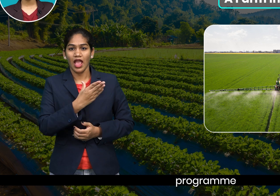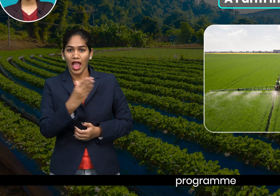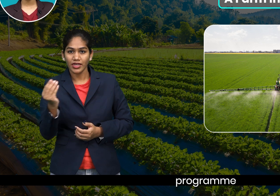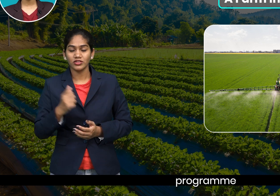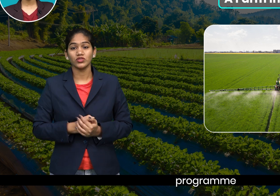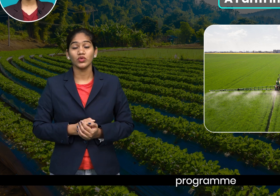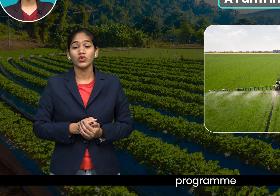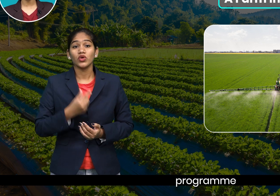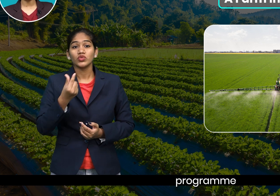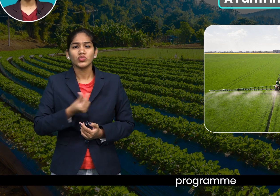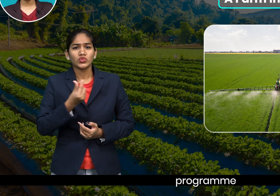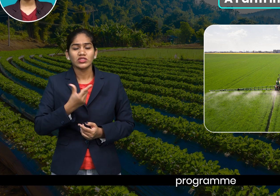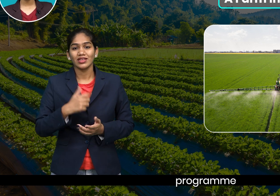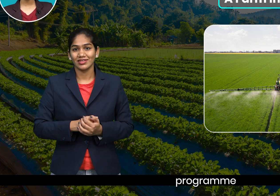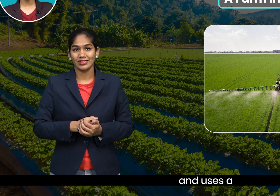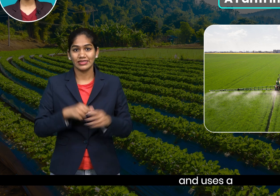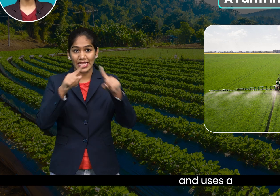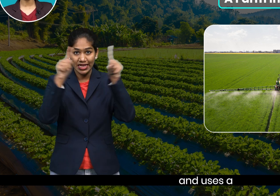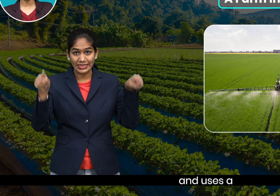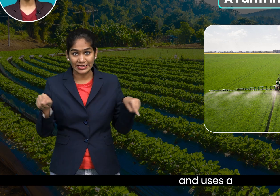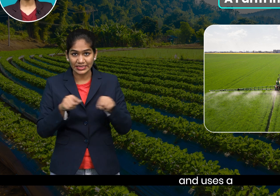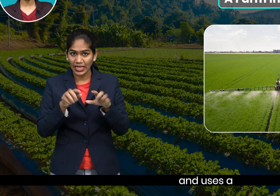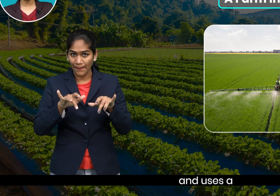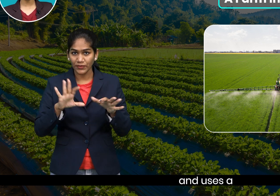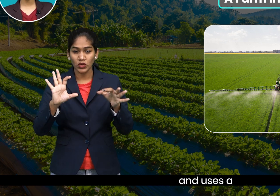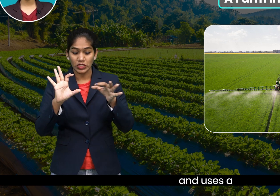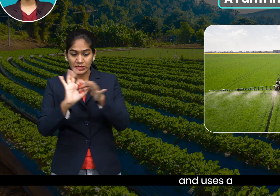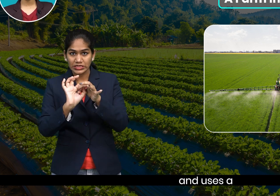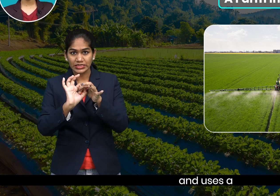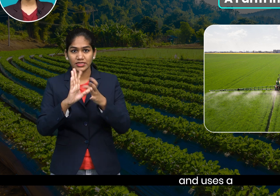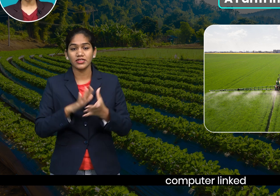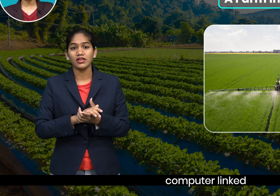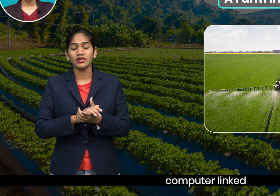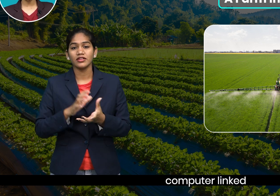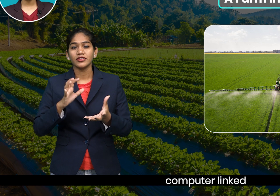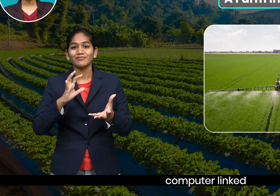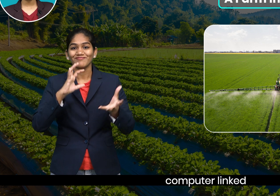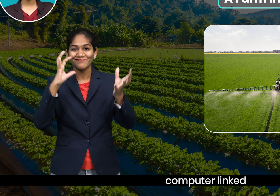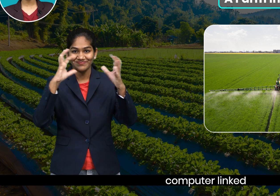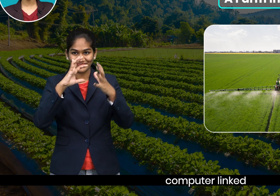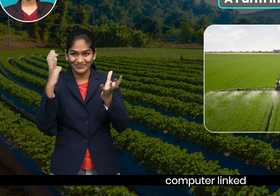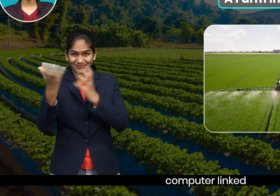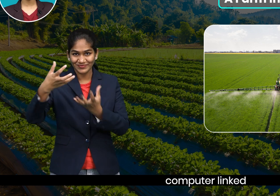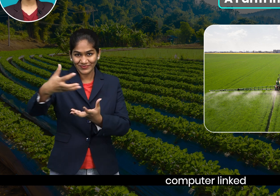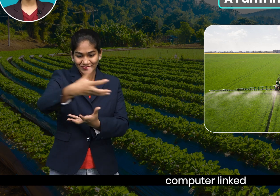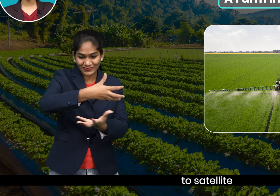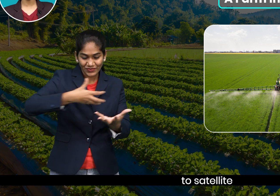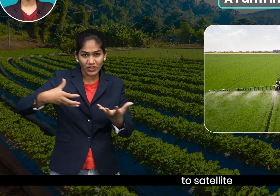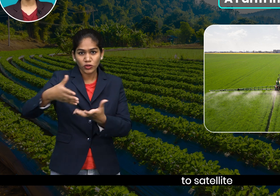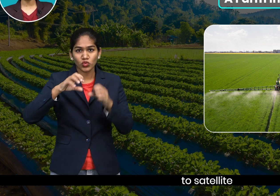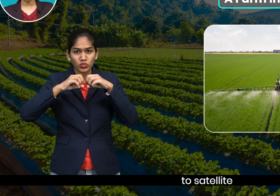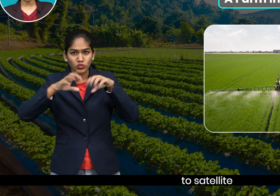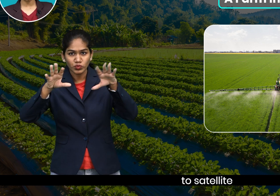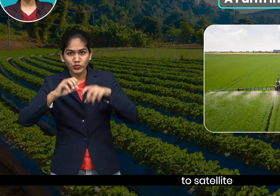and uses a computer linked to satellite to apply